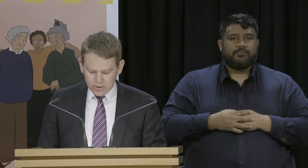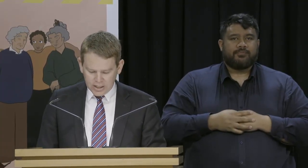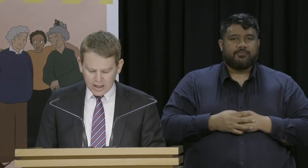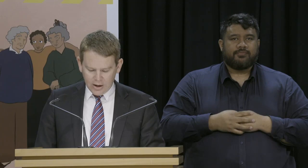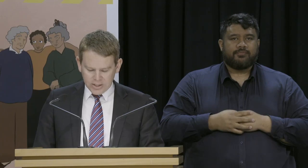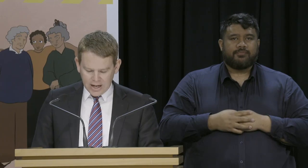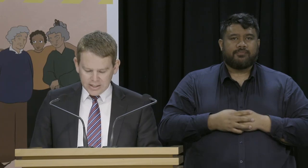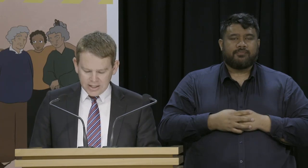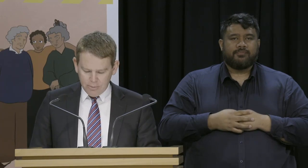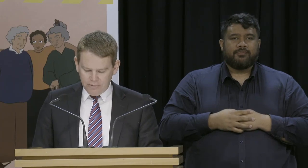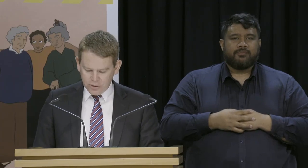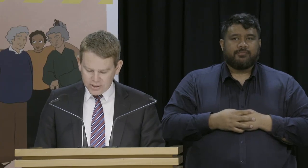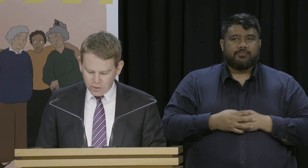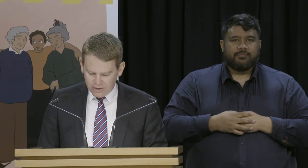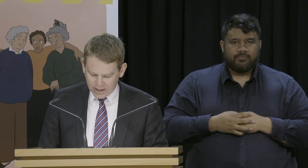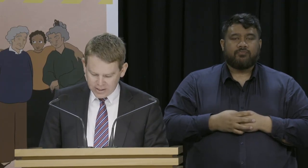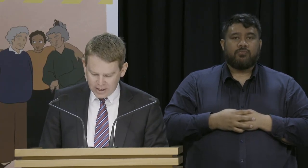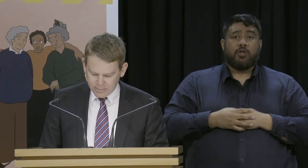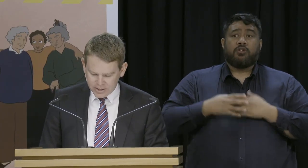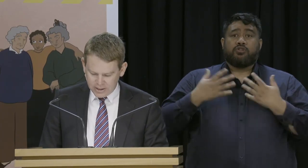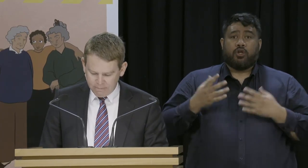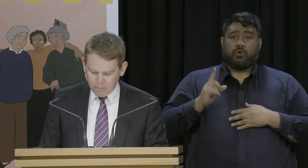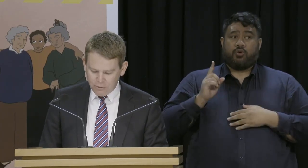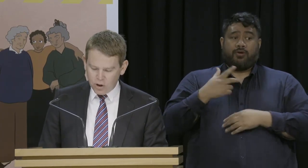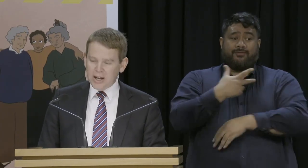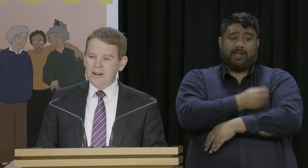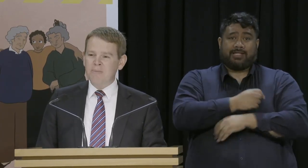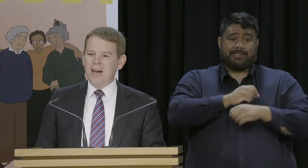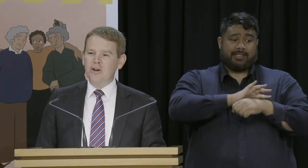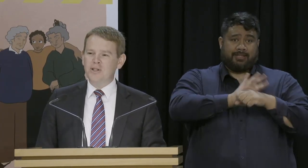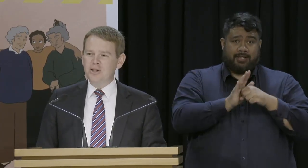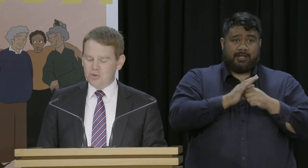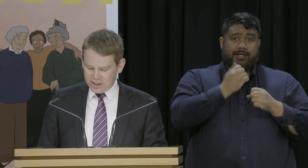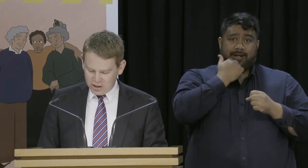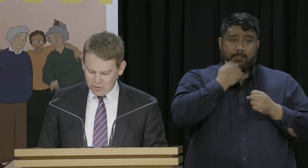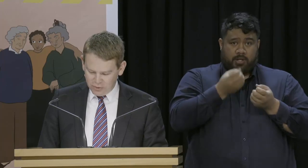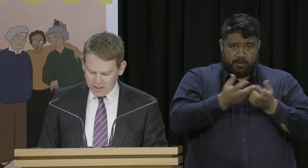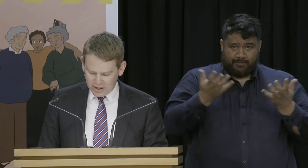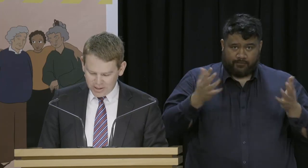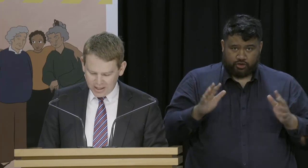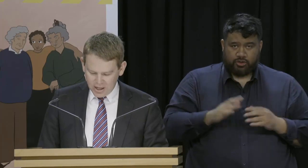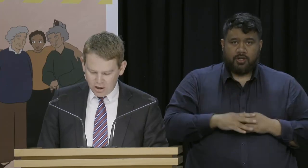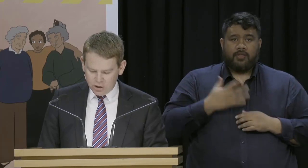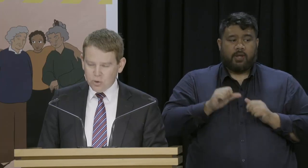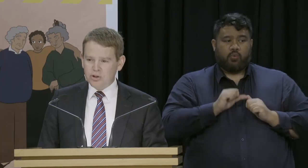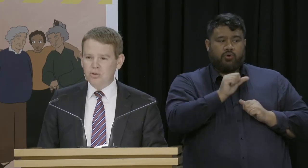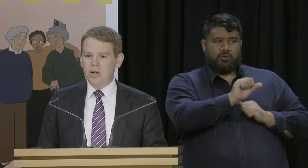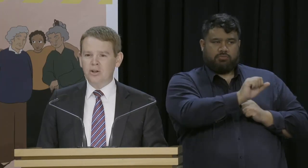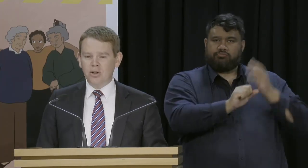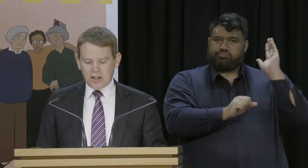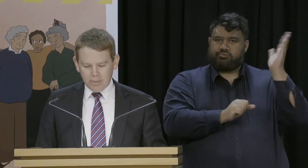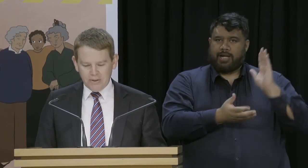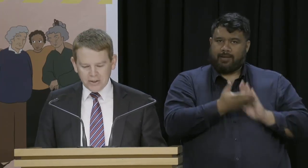in closing, we started today by focusing on our vaccine numbers, but before I hand over to the Director General for his update, I do want